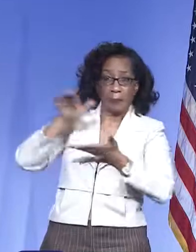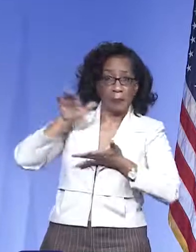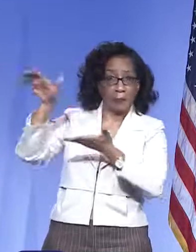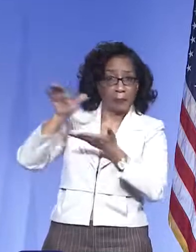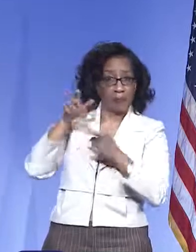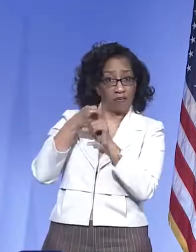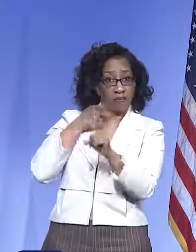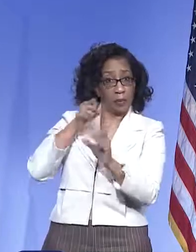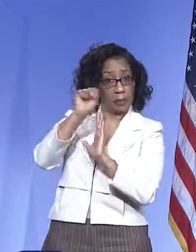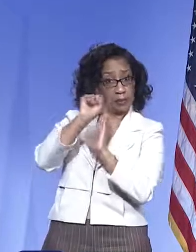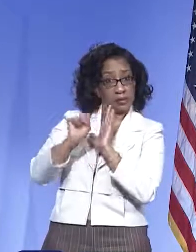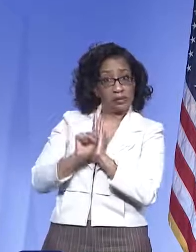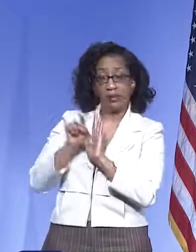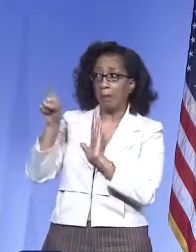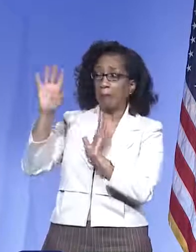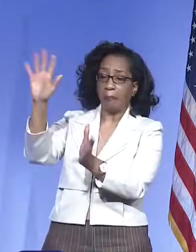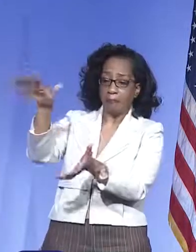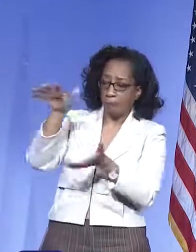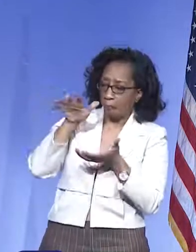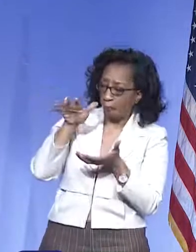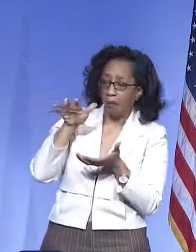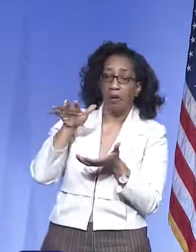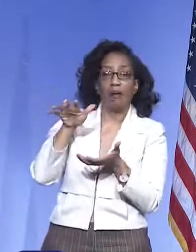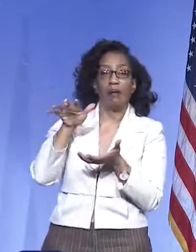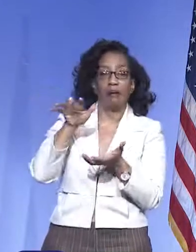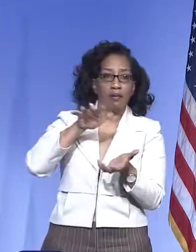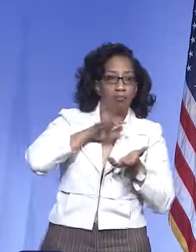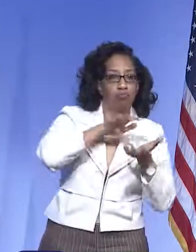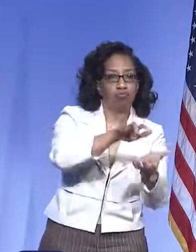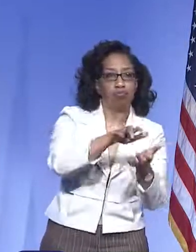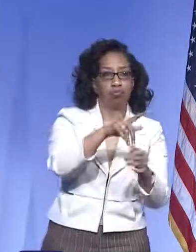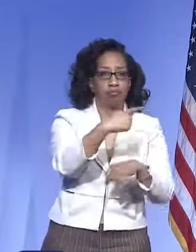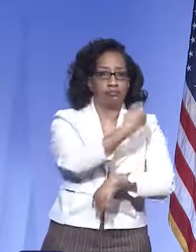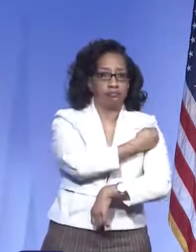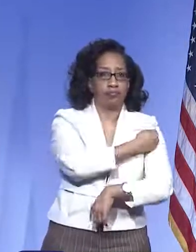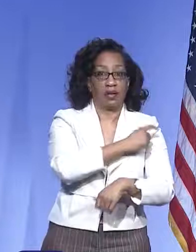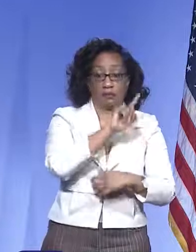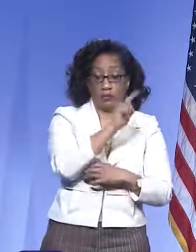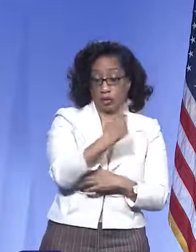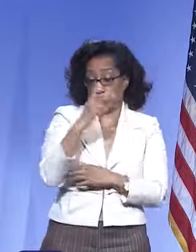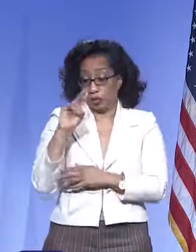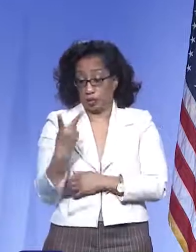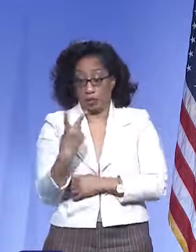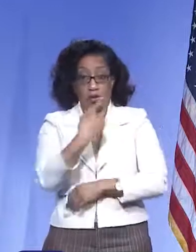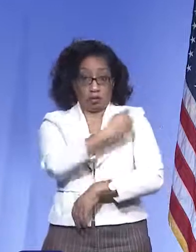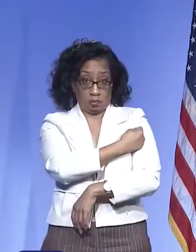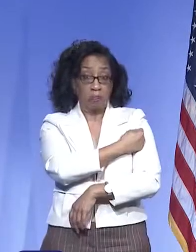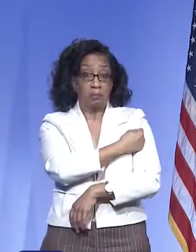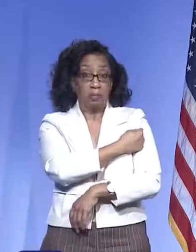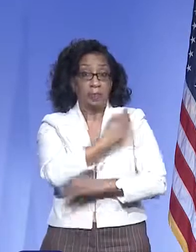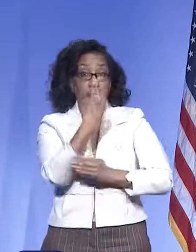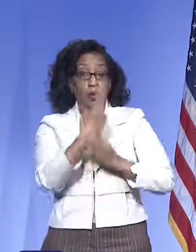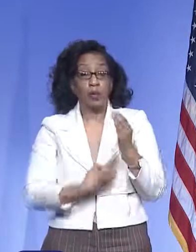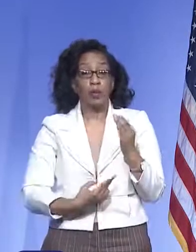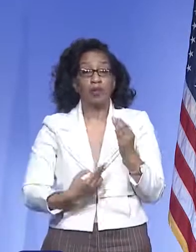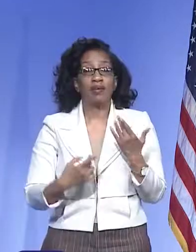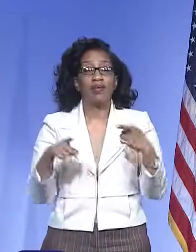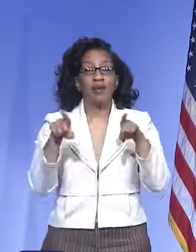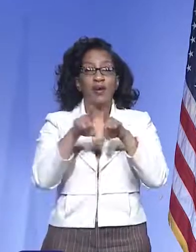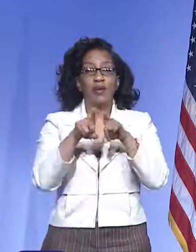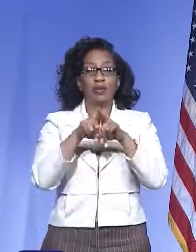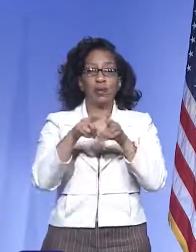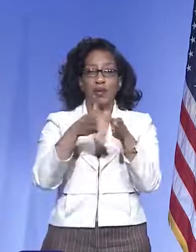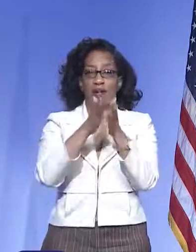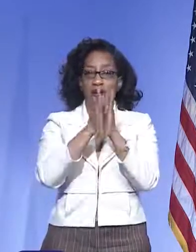state. We are taking that in and we are putting it out, both first and second doses. But in addition, we asked for and received